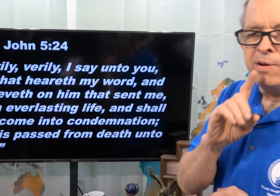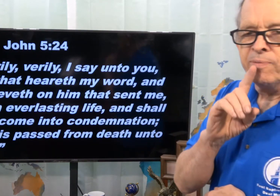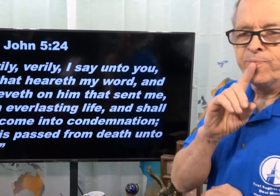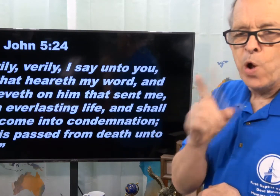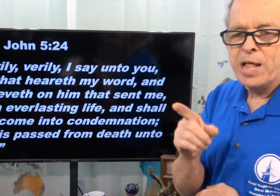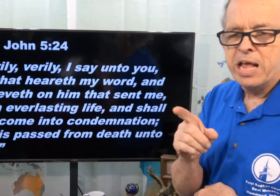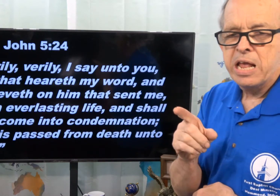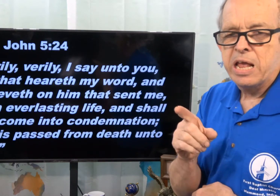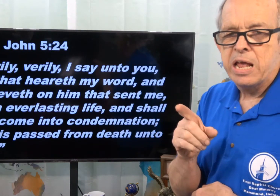Fury,